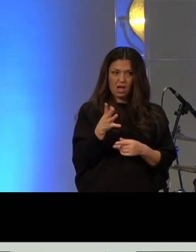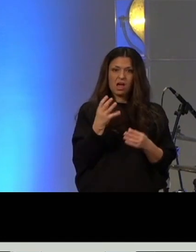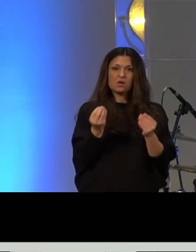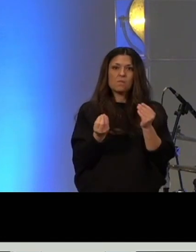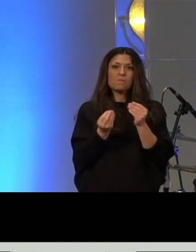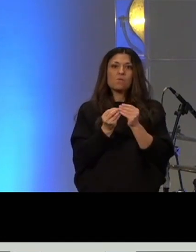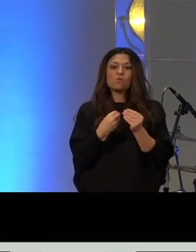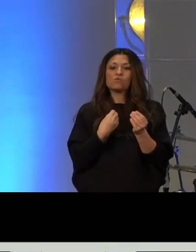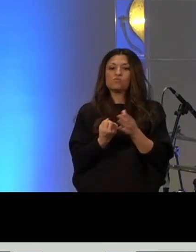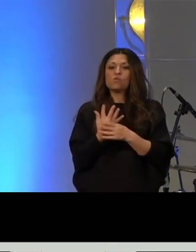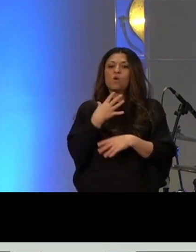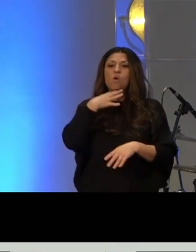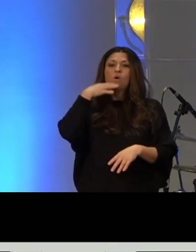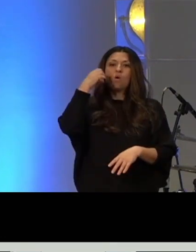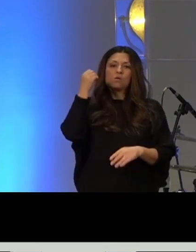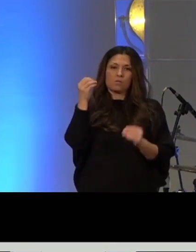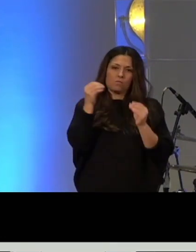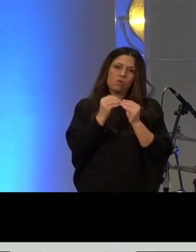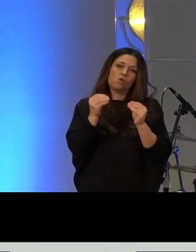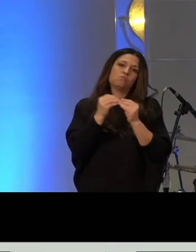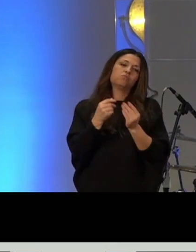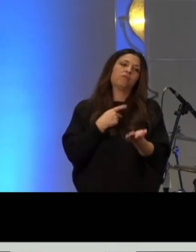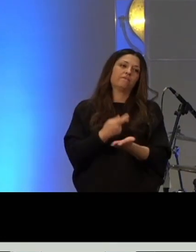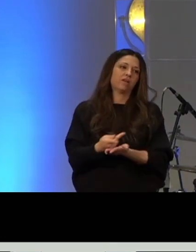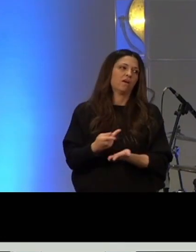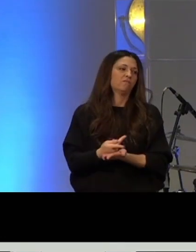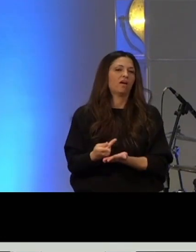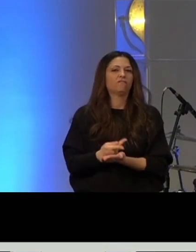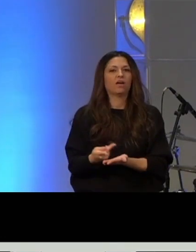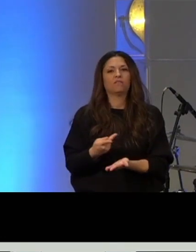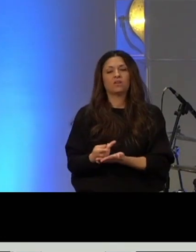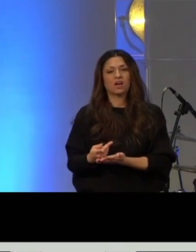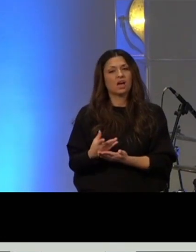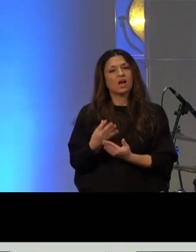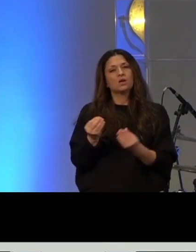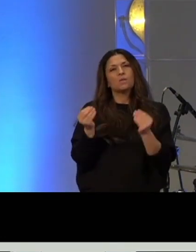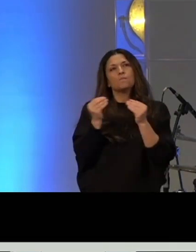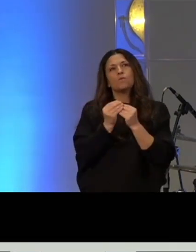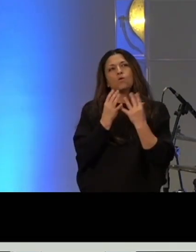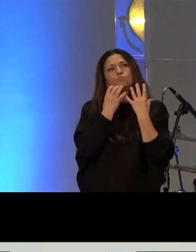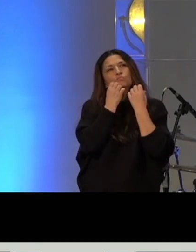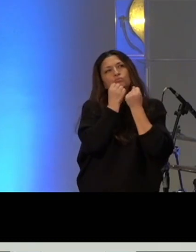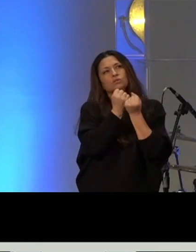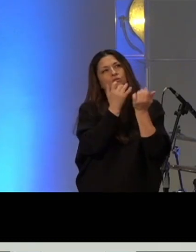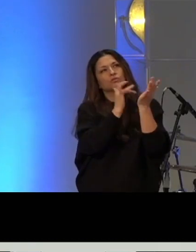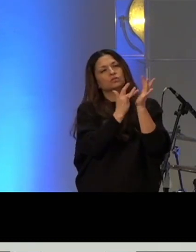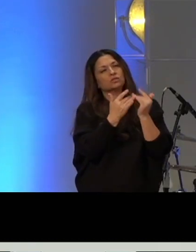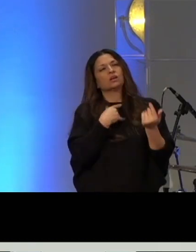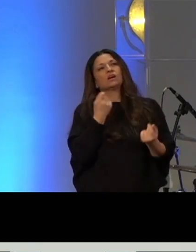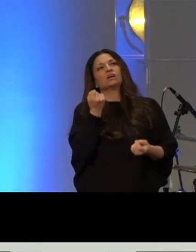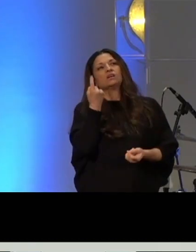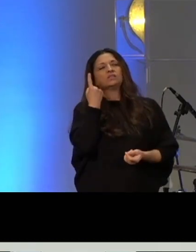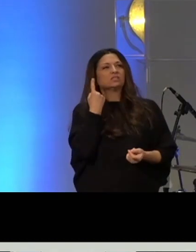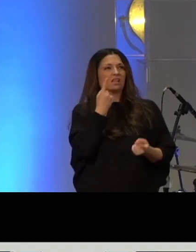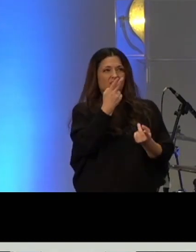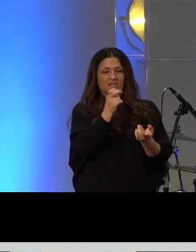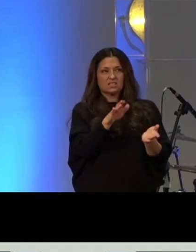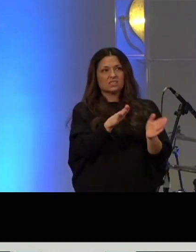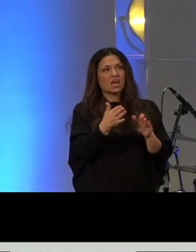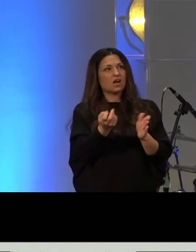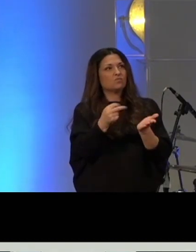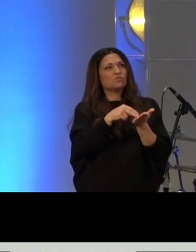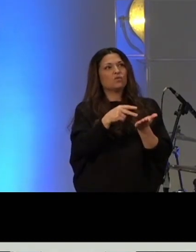and the more precious Jesus is to me to know that he died and rose, and because I trust in him, I'm forgiven of all my